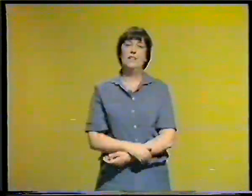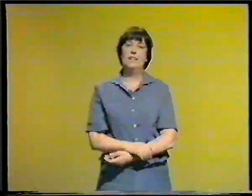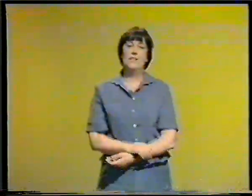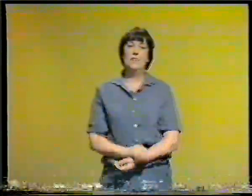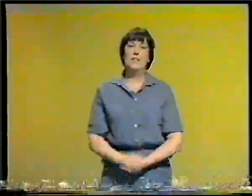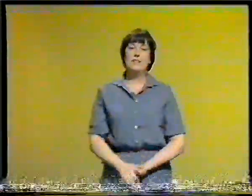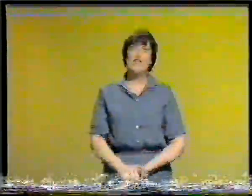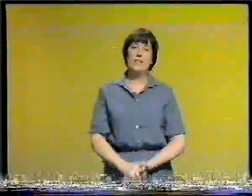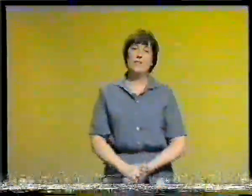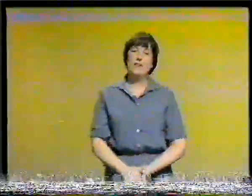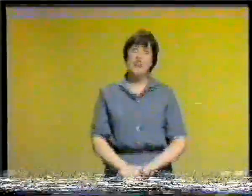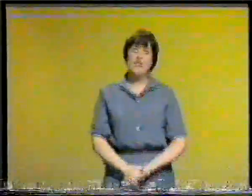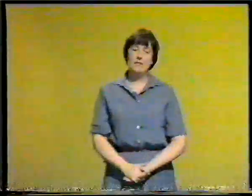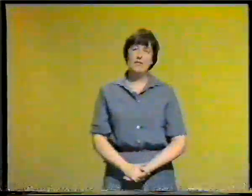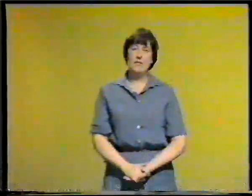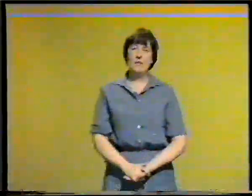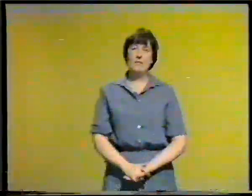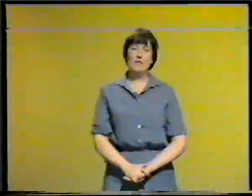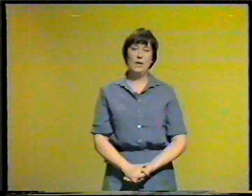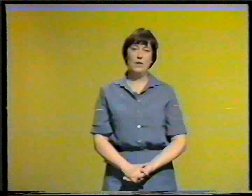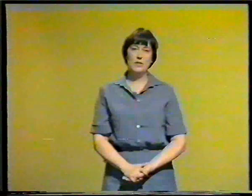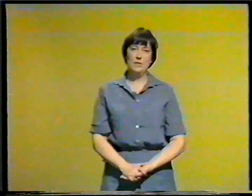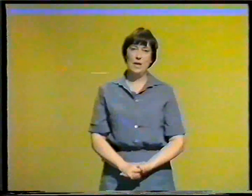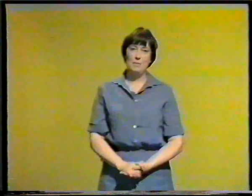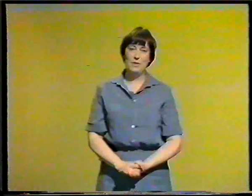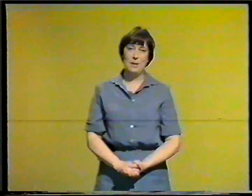That brings us now to the end of the film for the Makaton vocabulary.